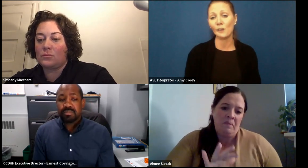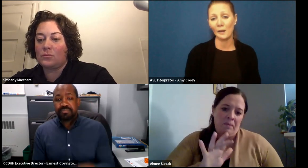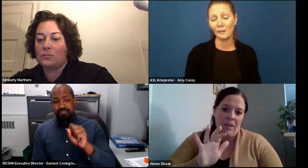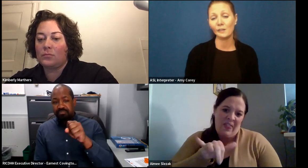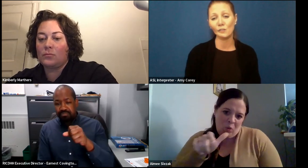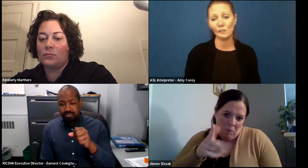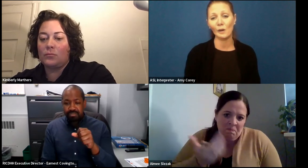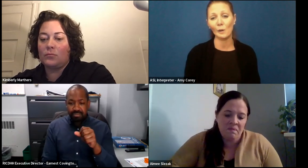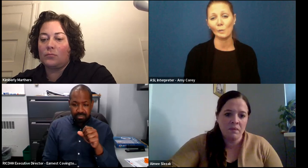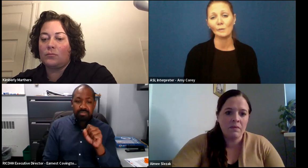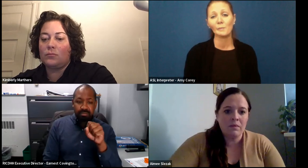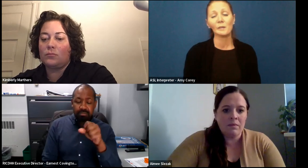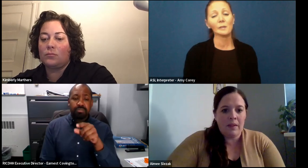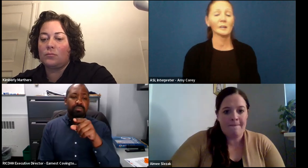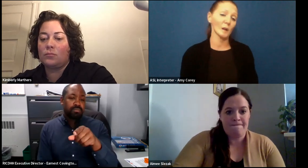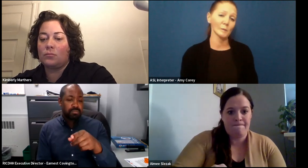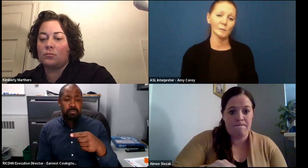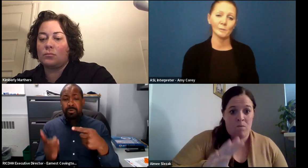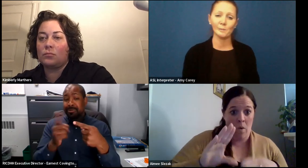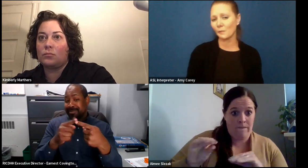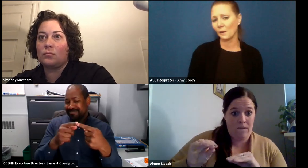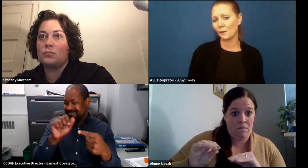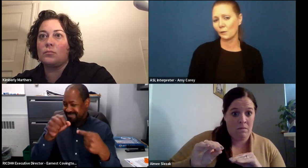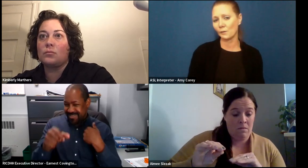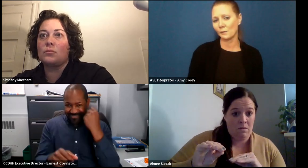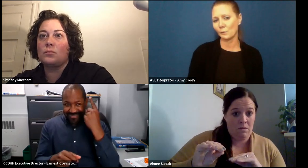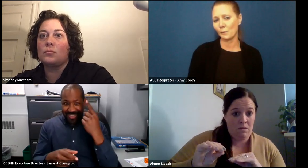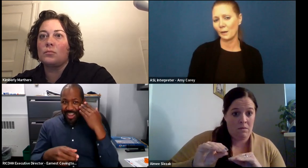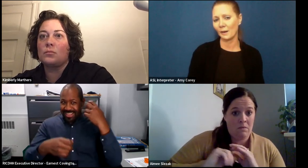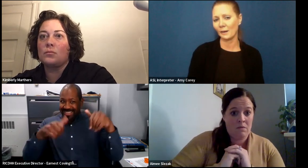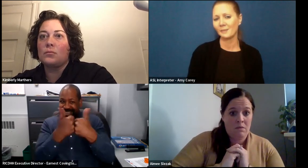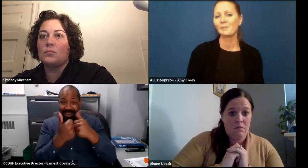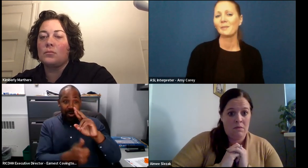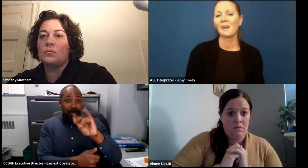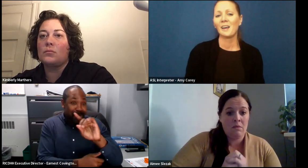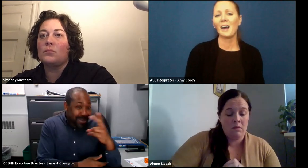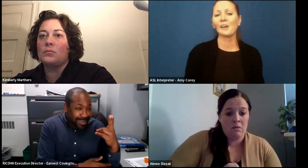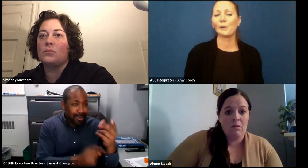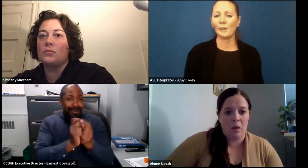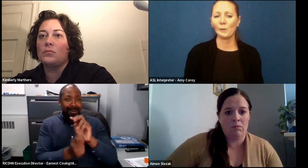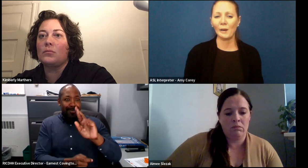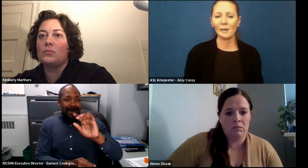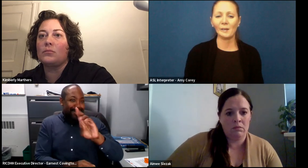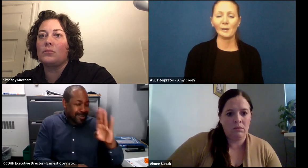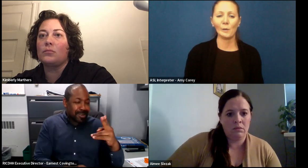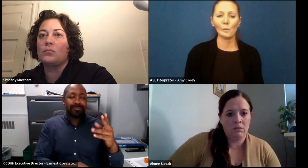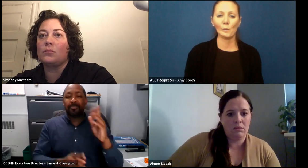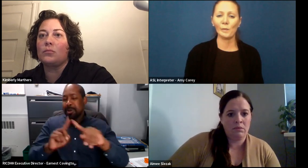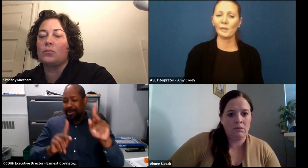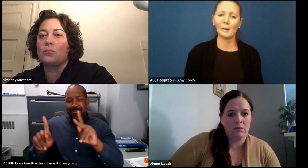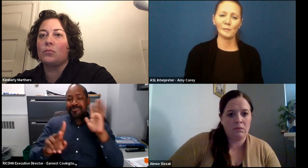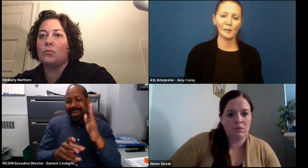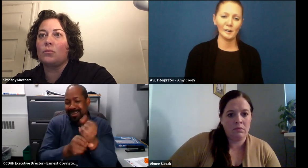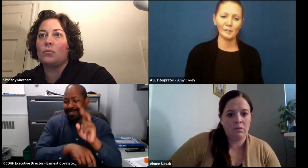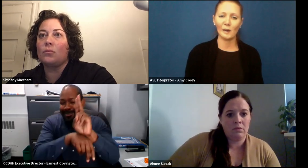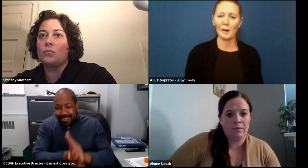real challenge. So that's all. And Ernest is replying. I agree, you're right. With